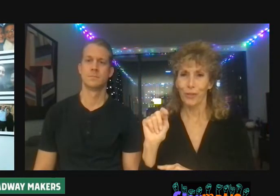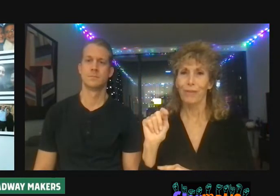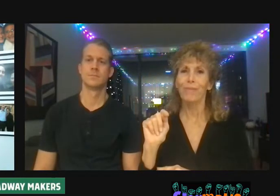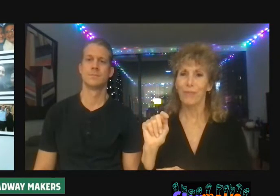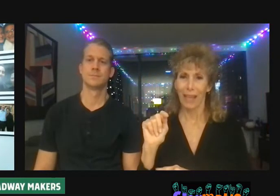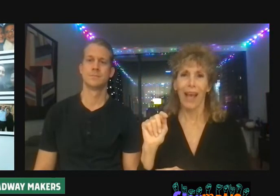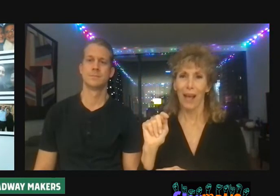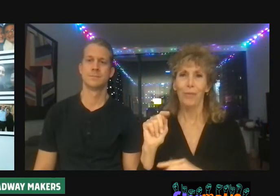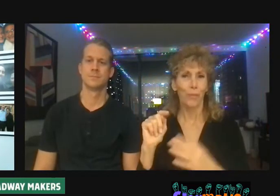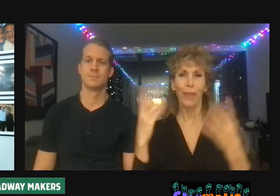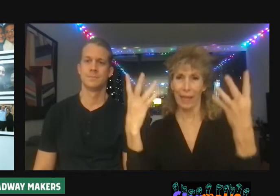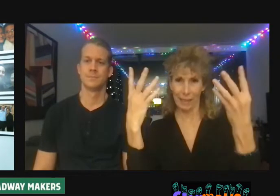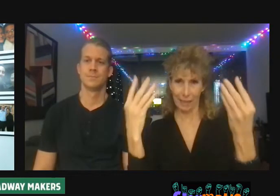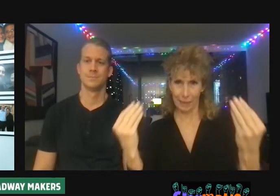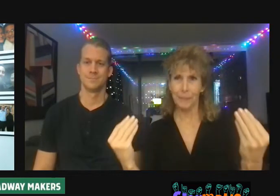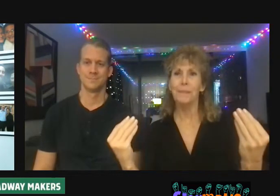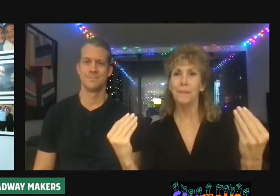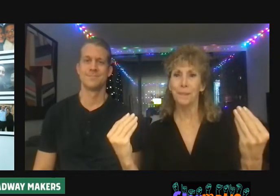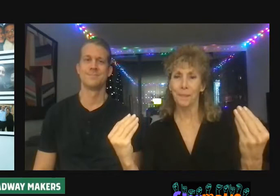ago.